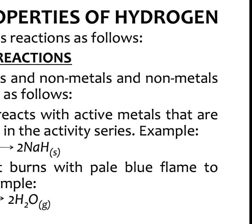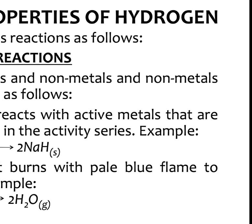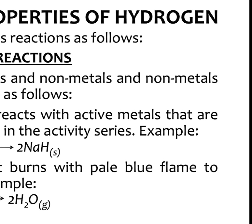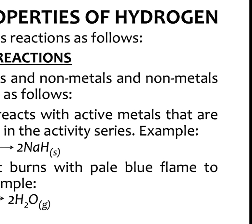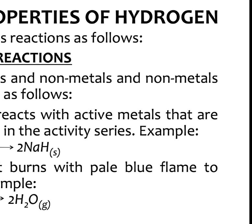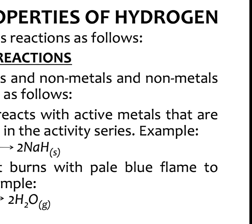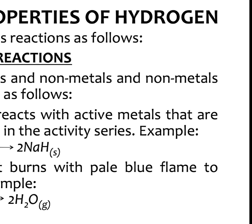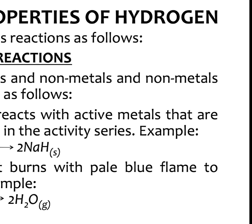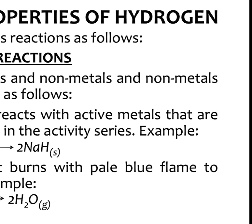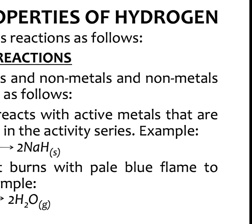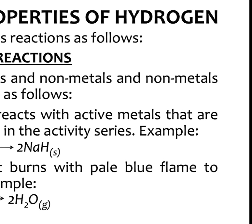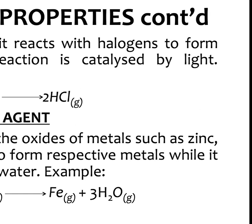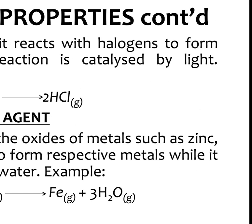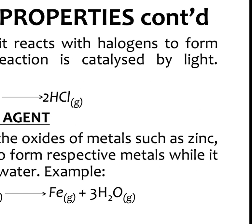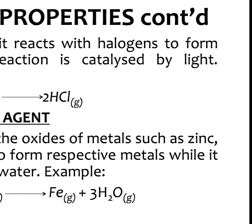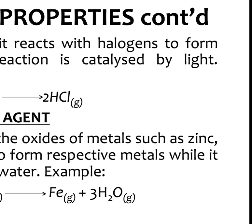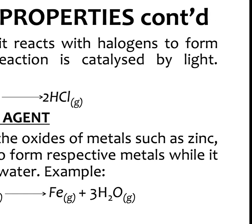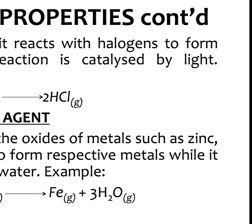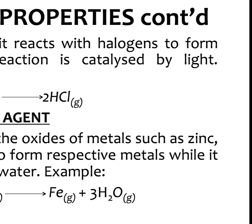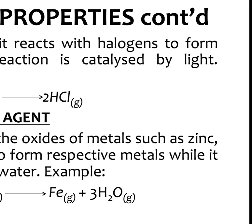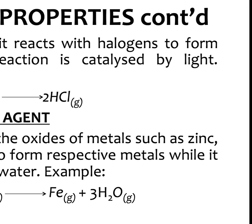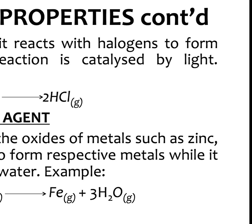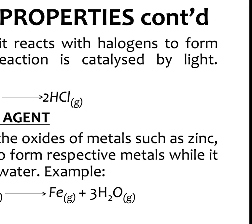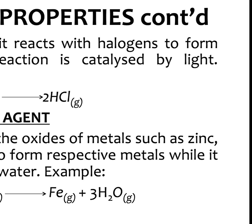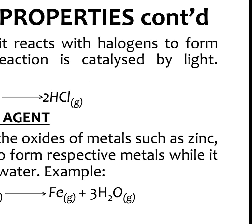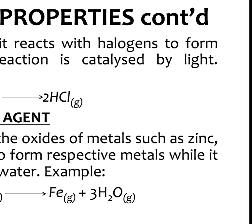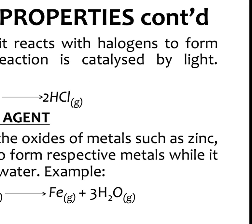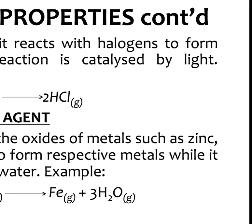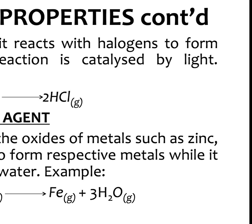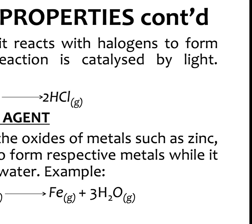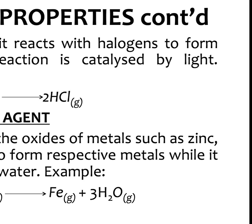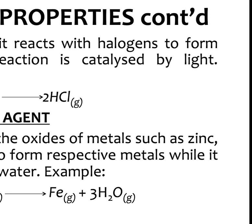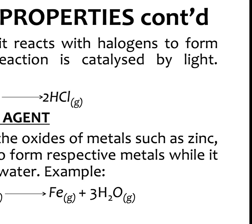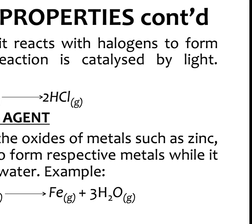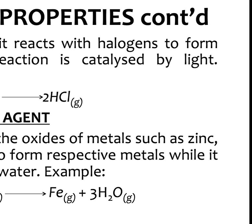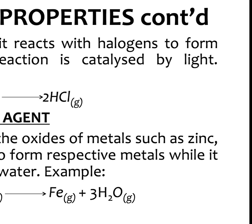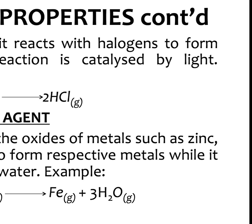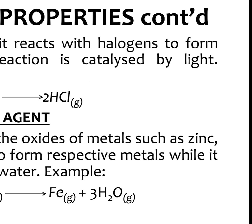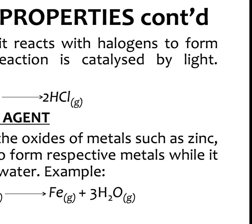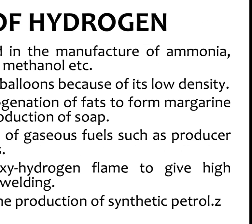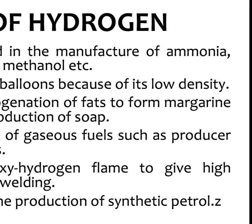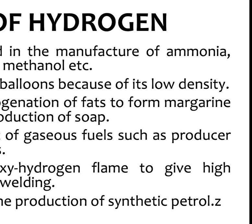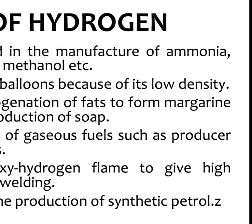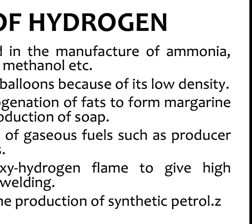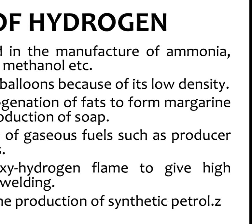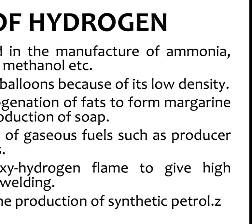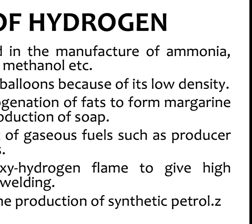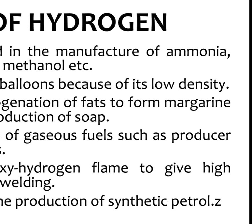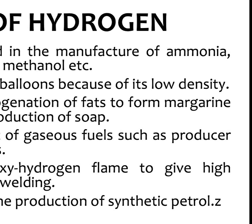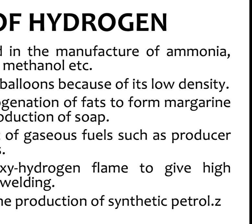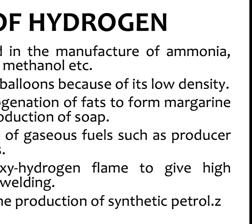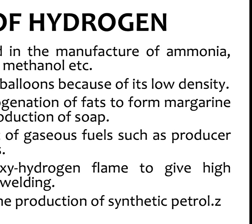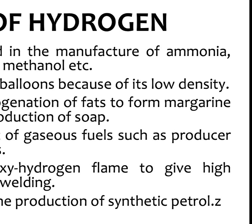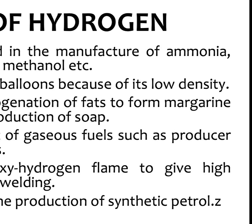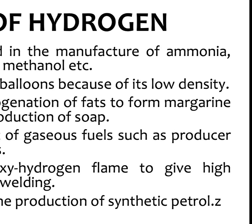metals, non-metals, and halogens. And it also reacts as a reducing agent. We discussed the uses